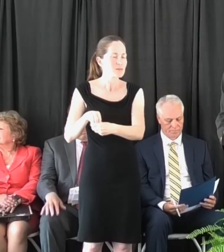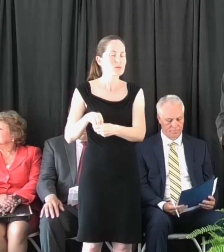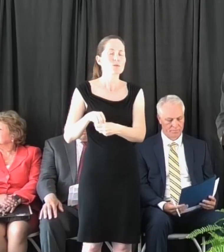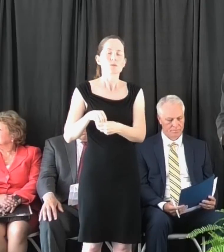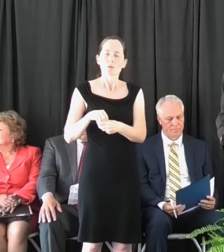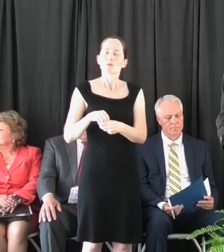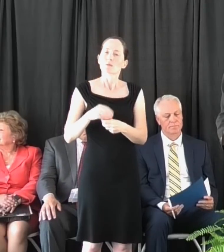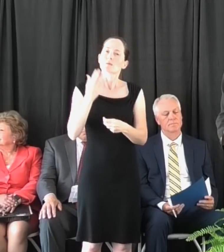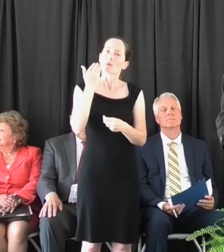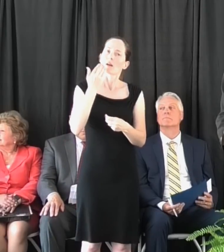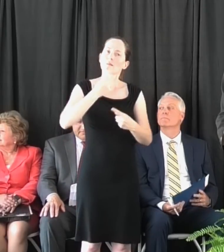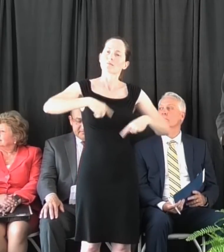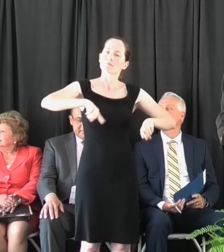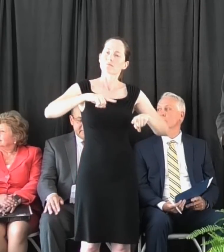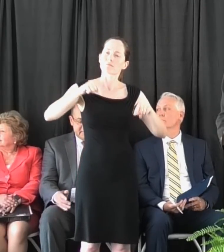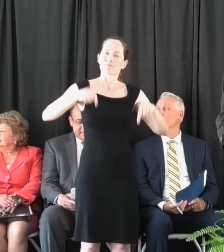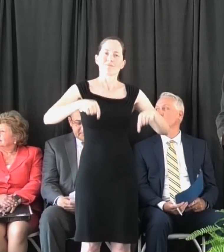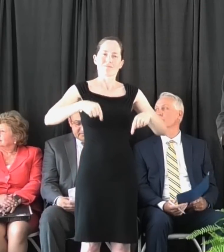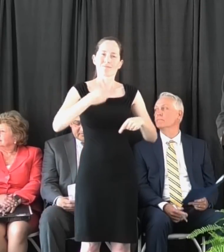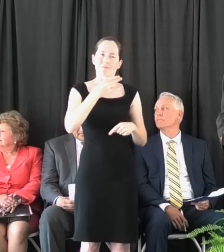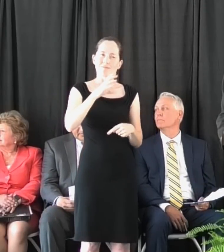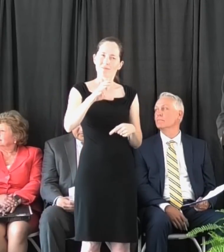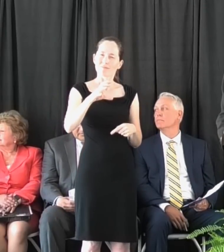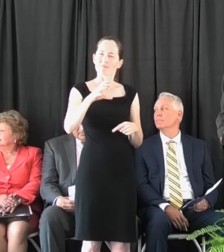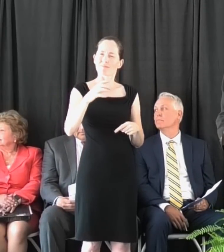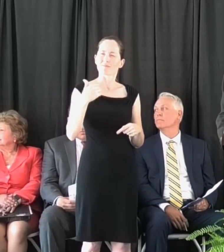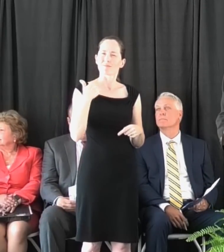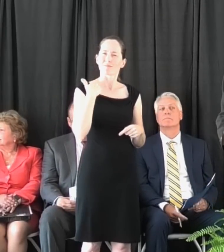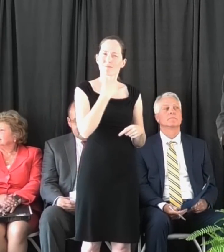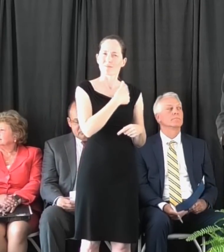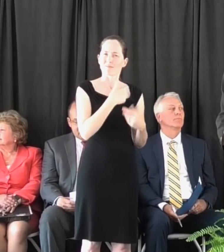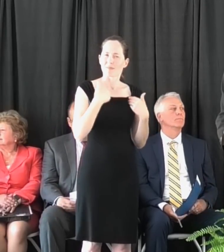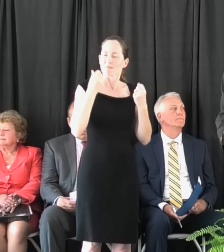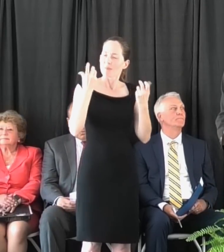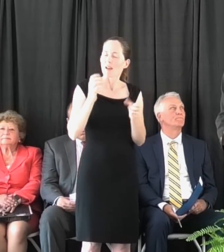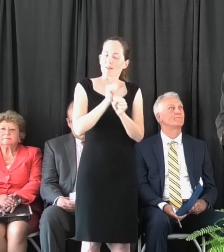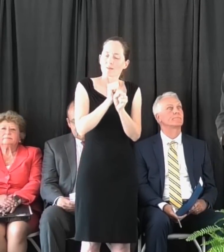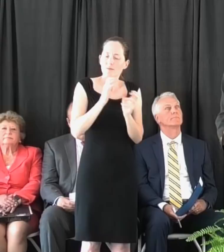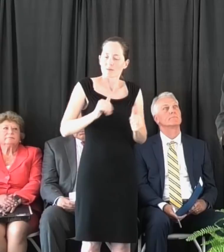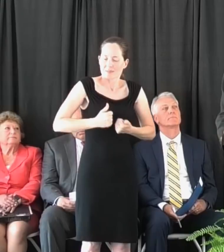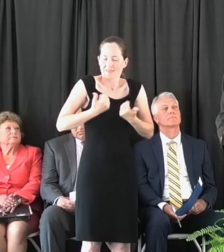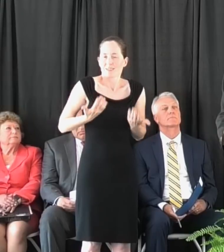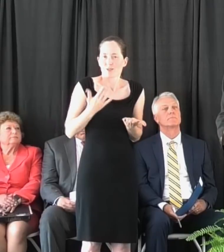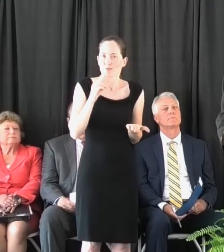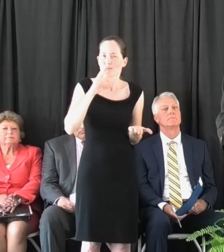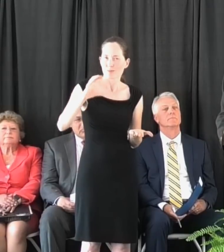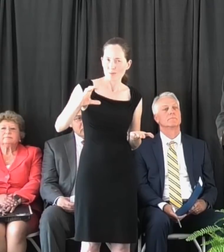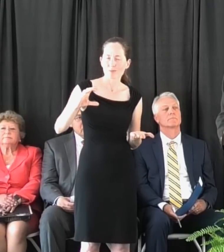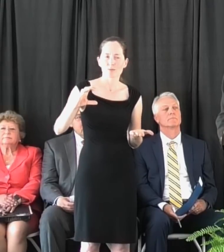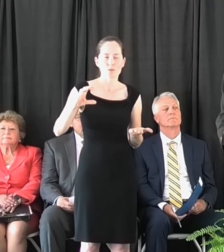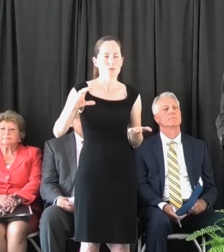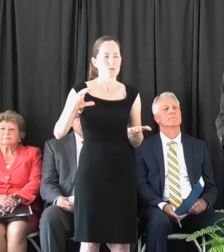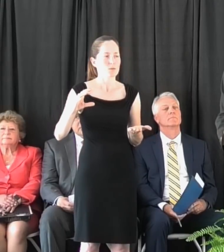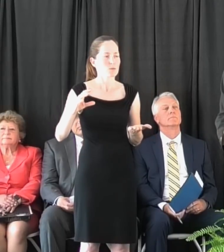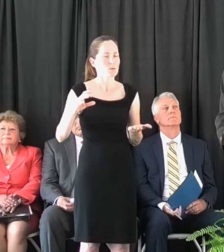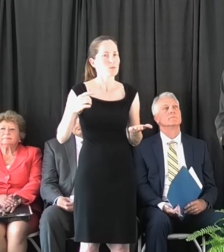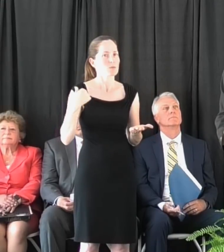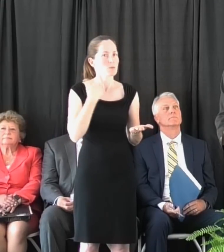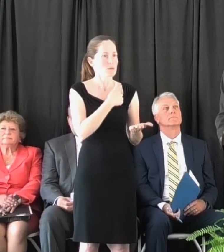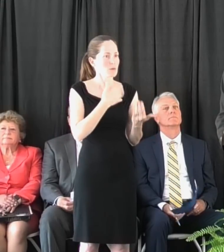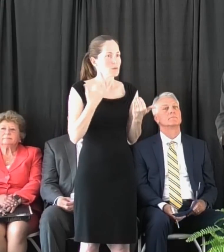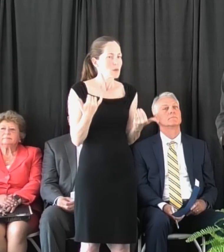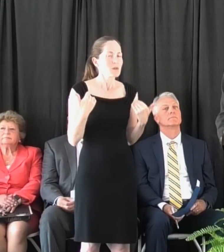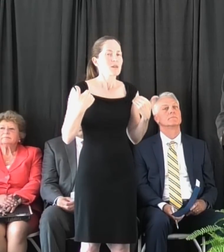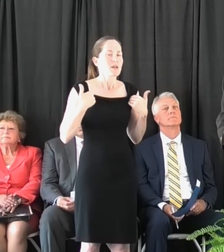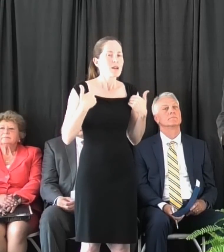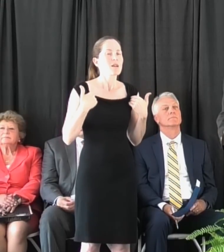employees residents of the county, this is a tremendous opportunity for us as the local GC to have input into the design and